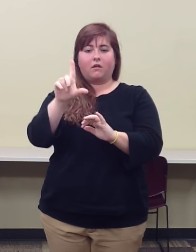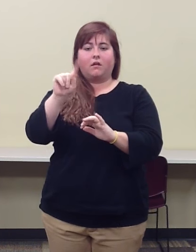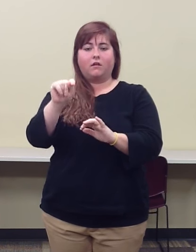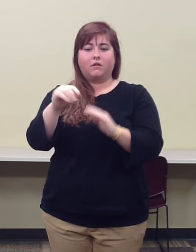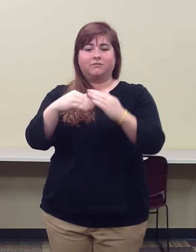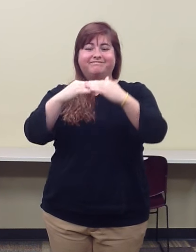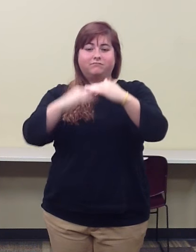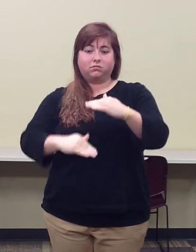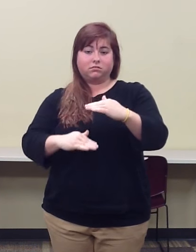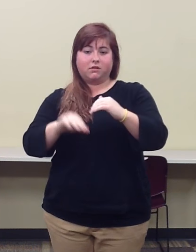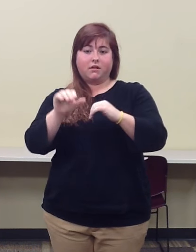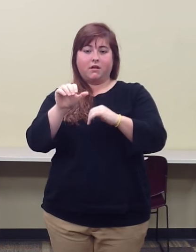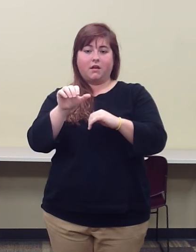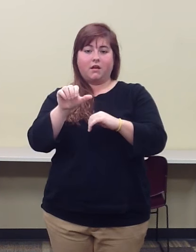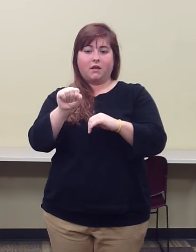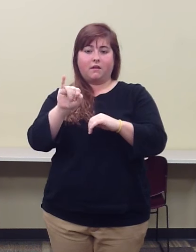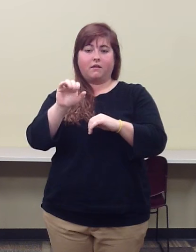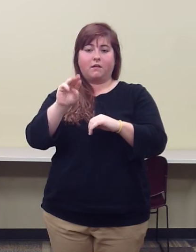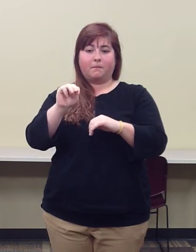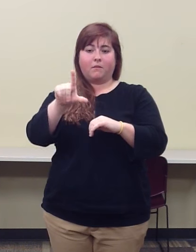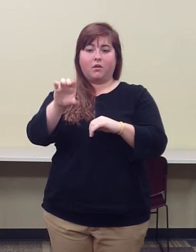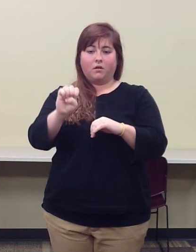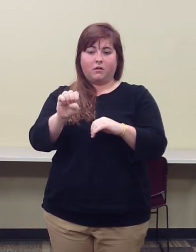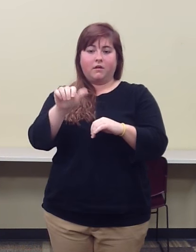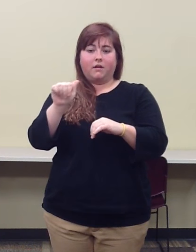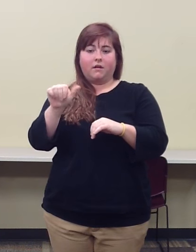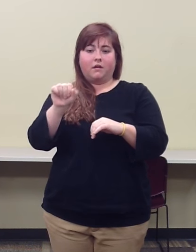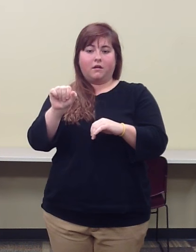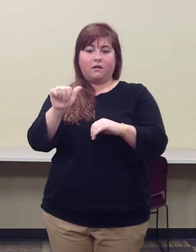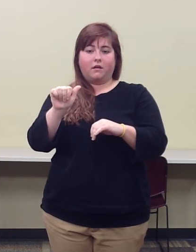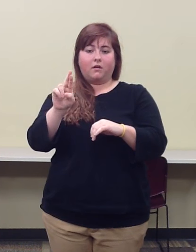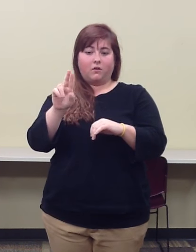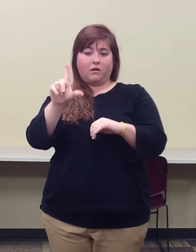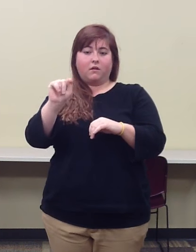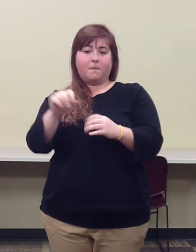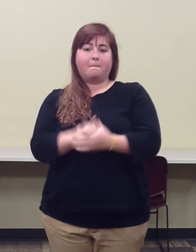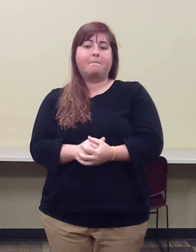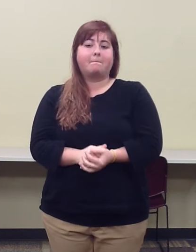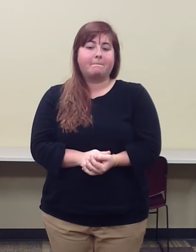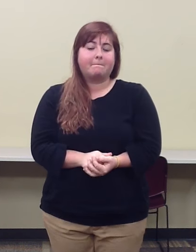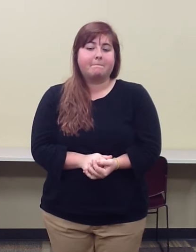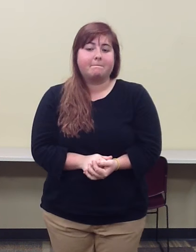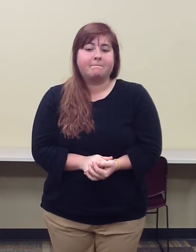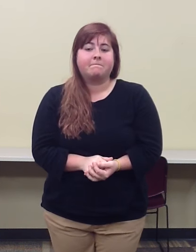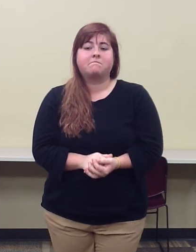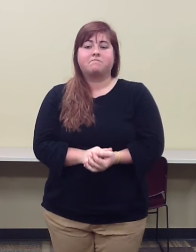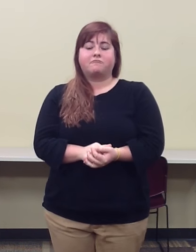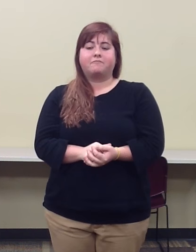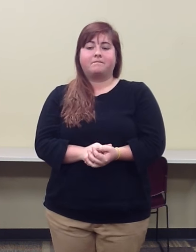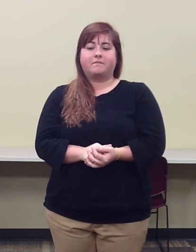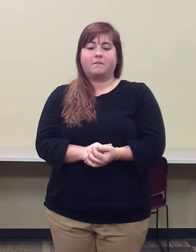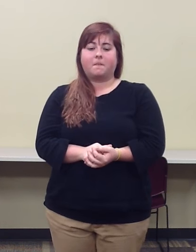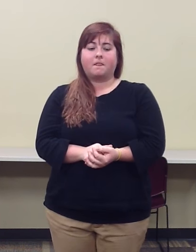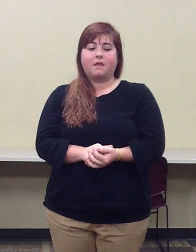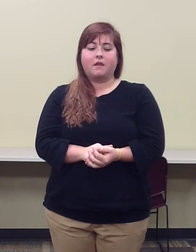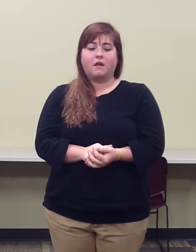to plead guilty to a lesser included offense such as simple assault. If not, the